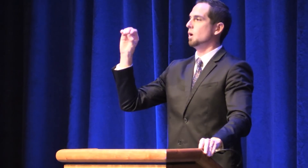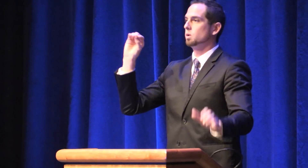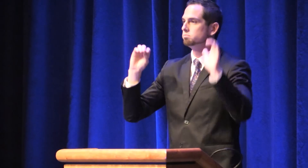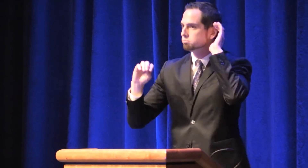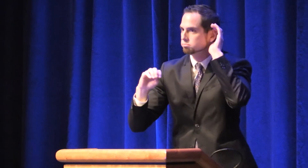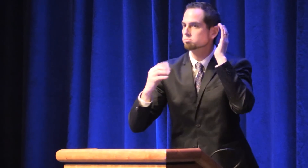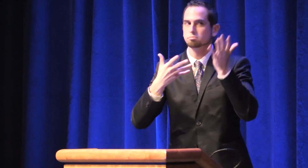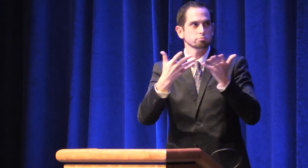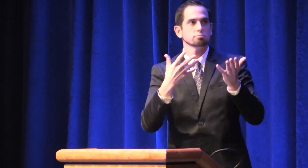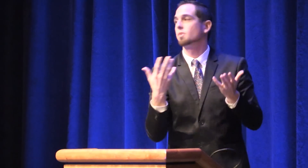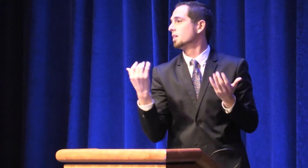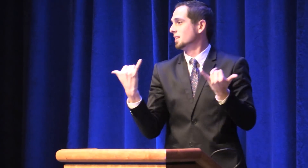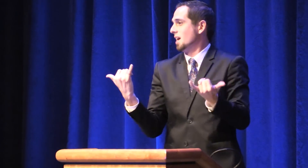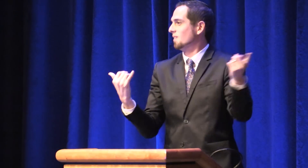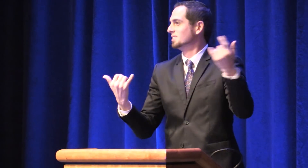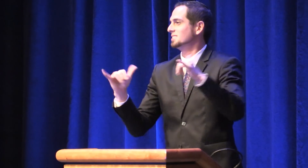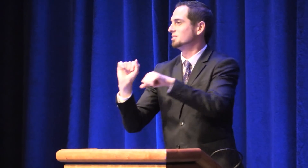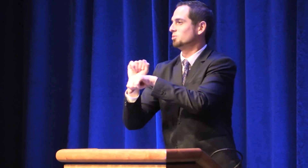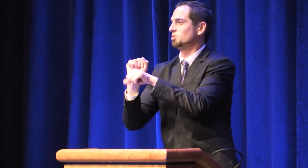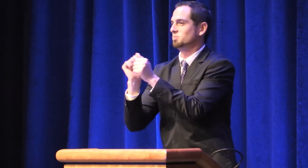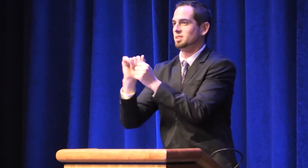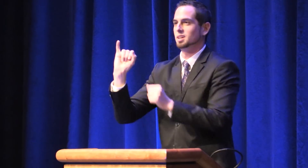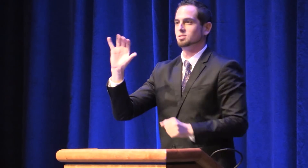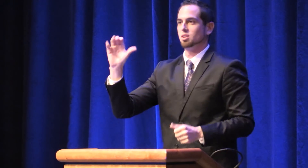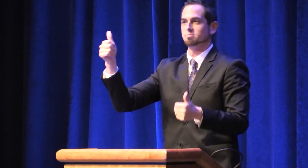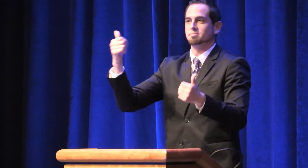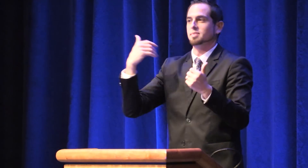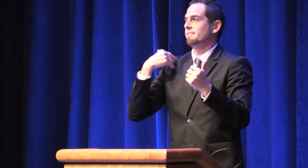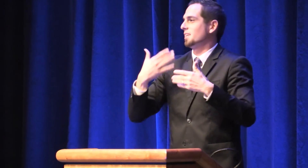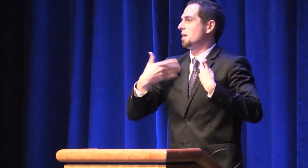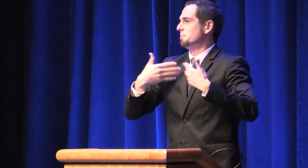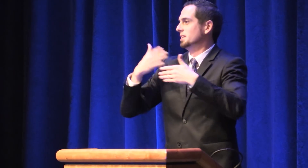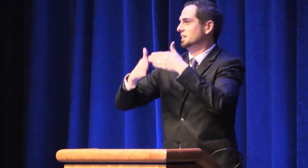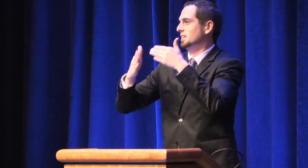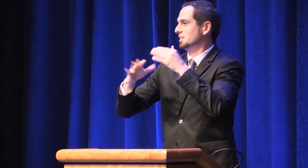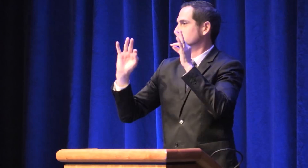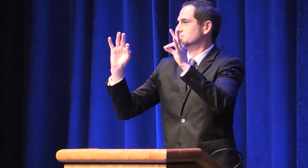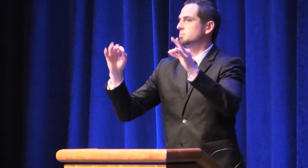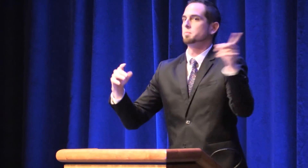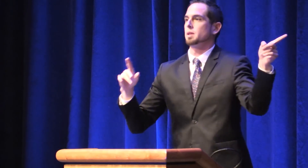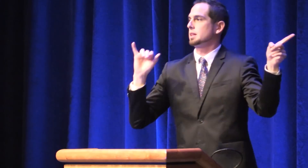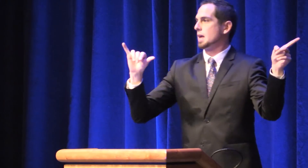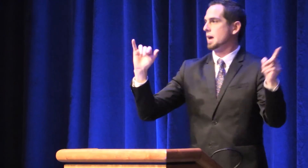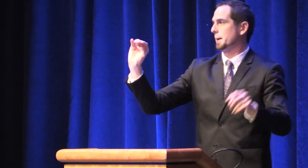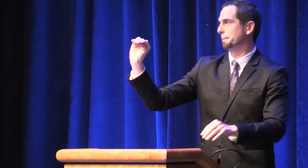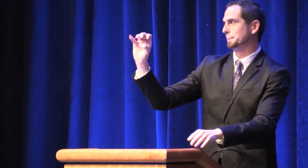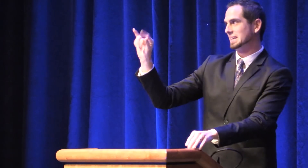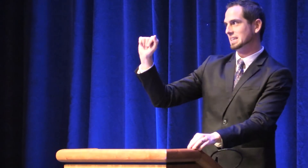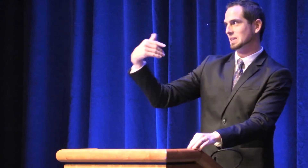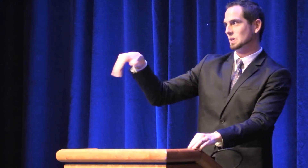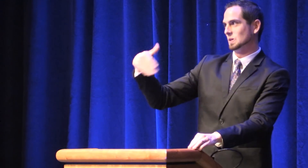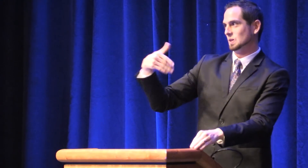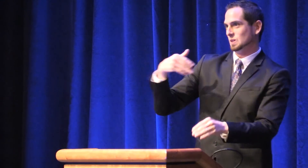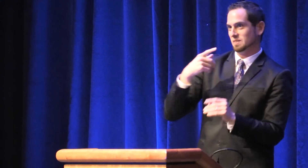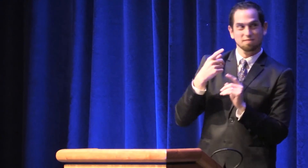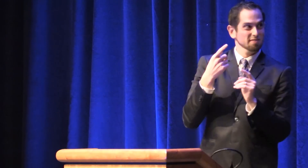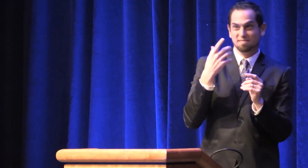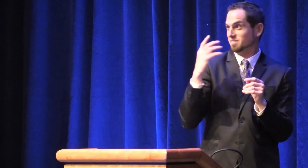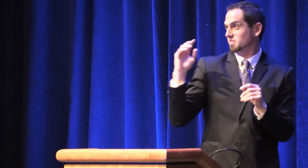was able to teach them how to approach deaf individuals. And she has reported that she is currently employed with Instacart and happy with the